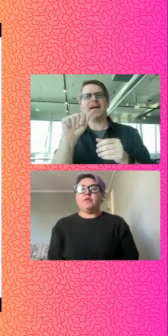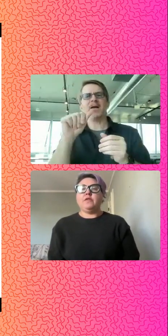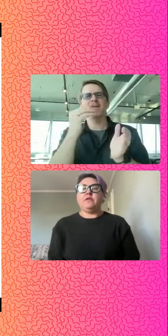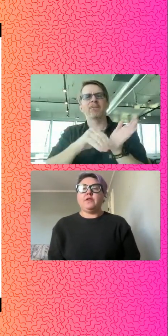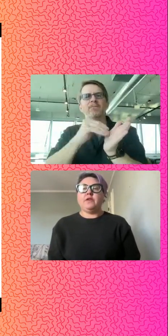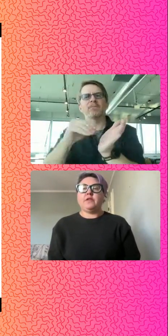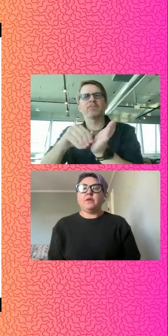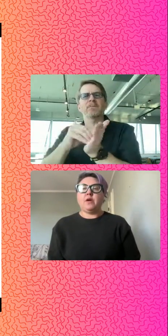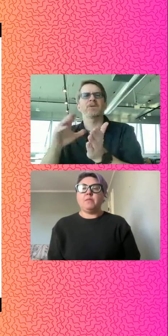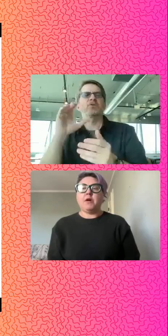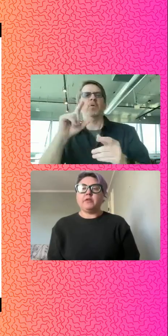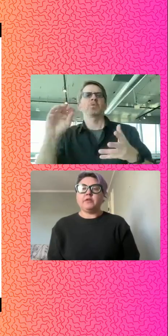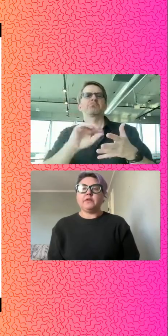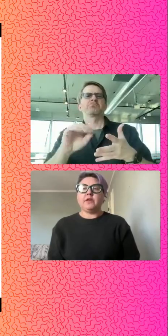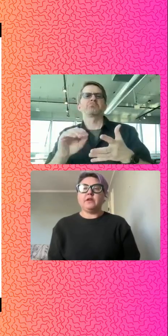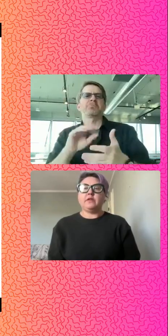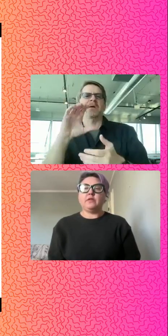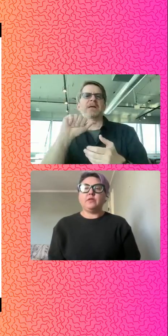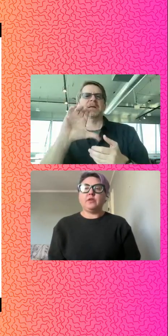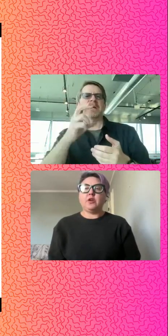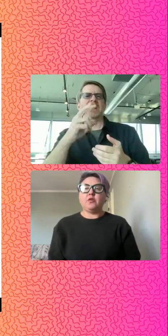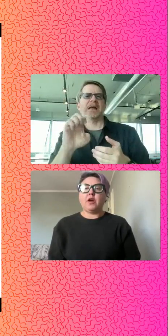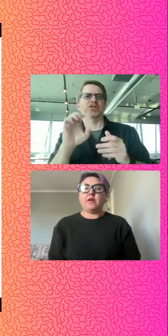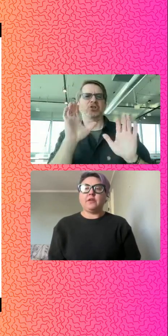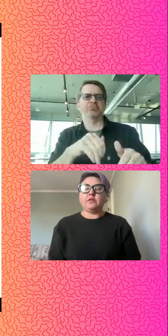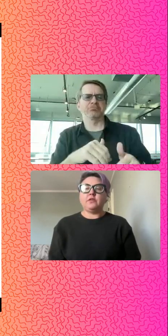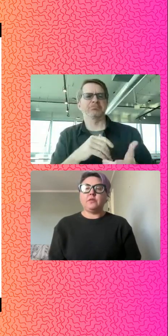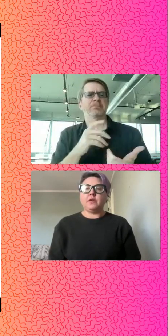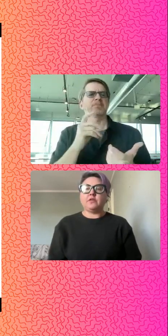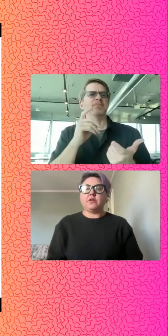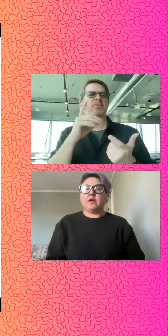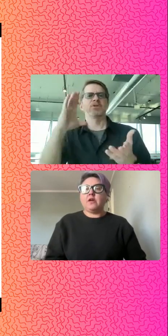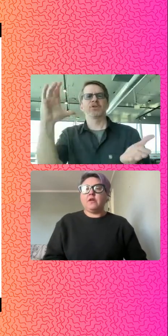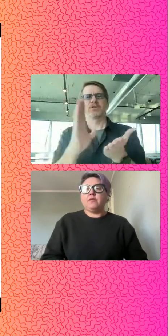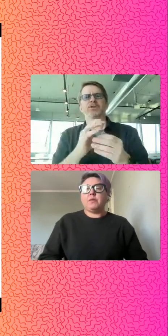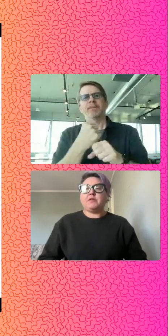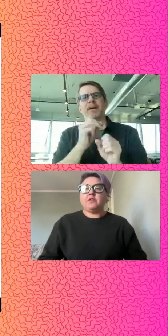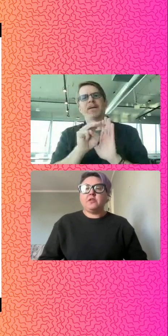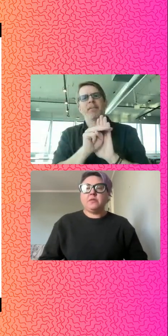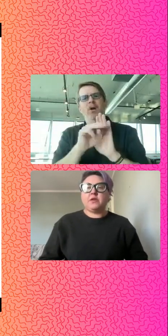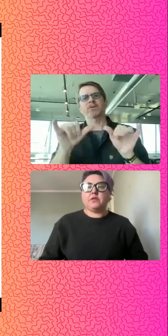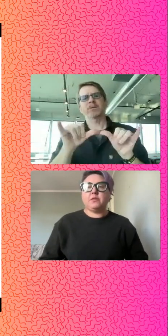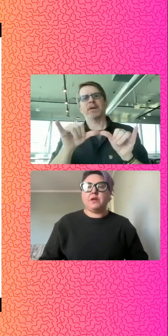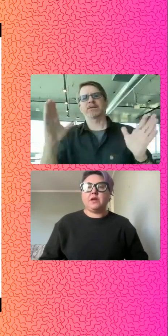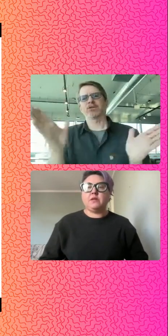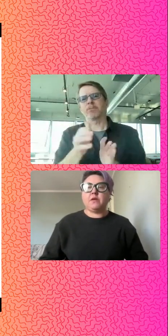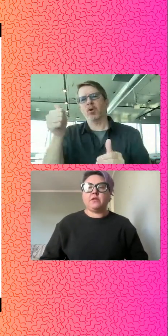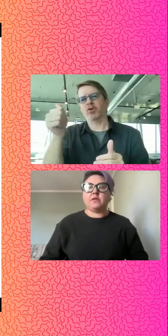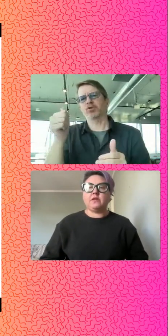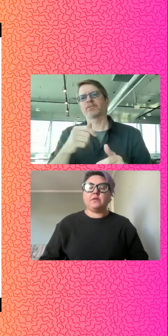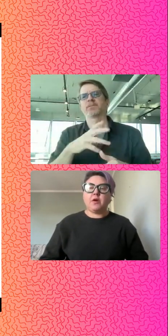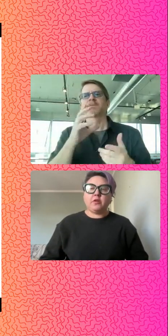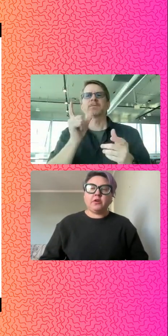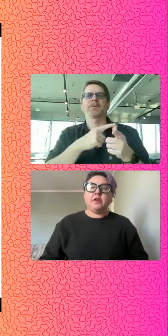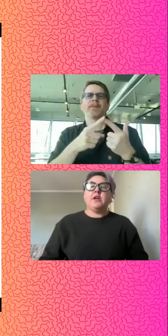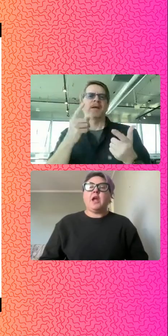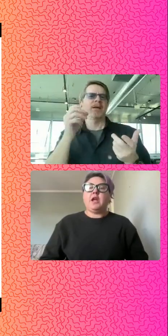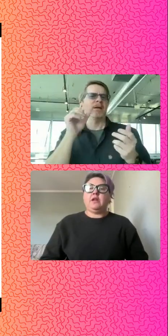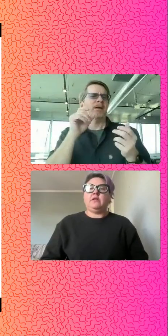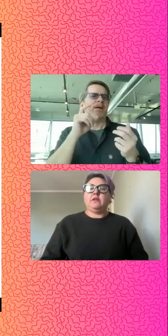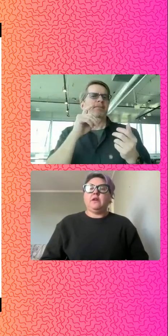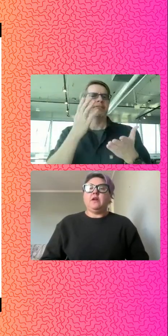account for the various models and not having too much repetition, but also making the model size